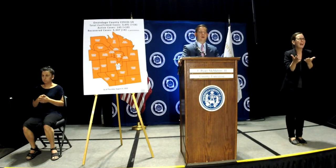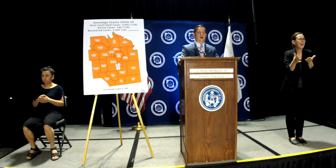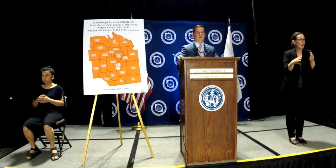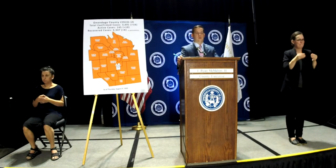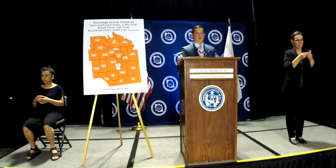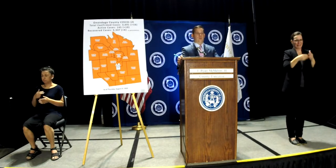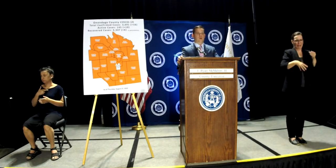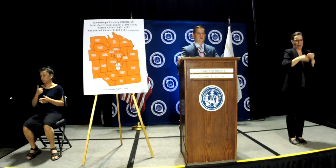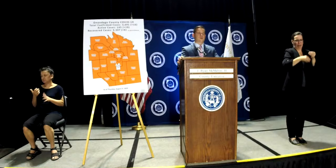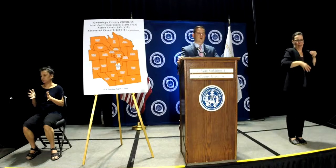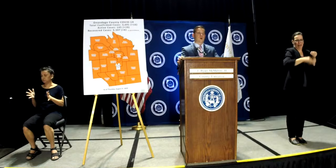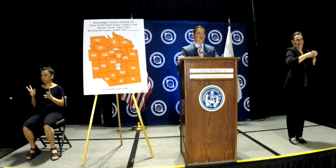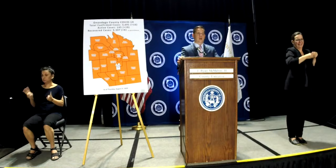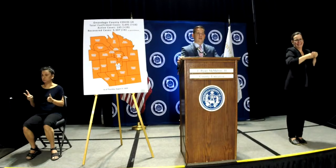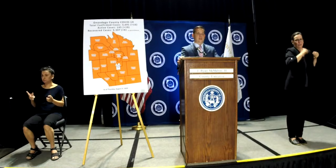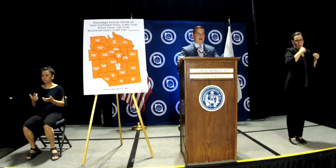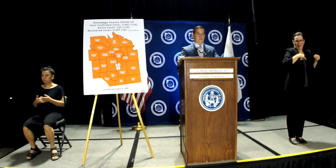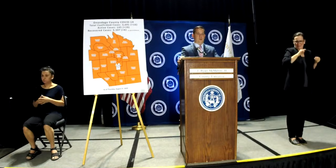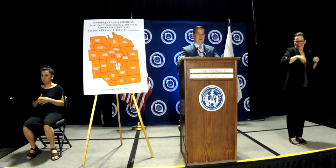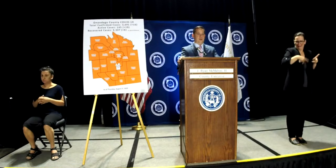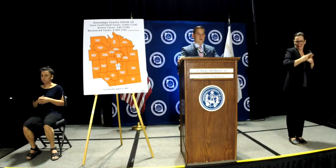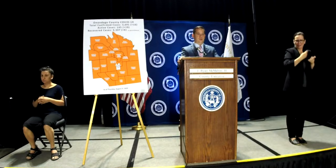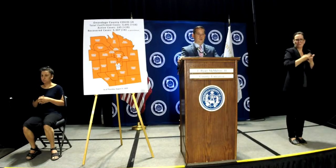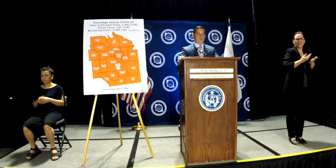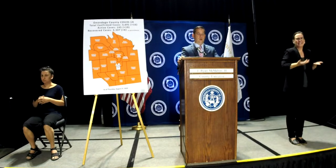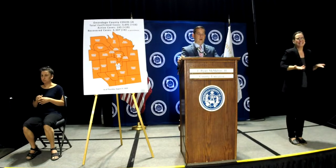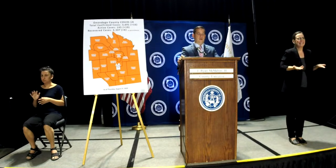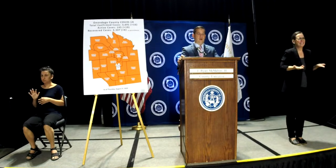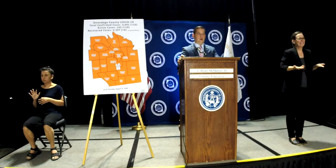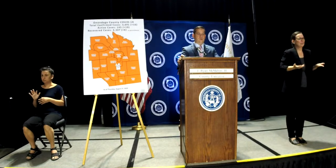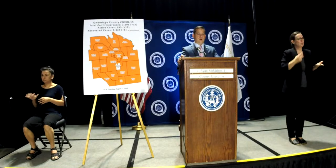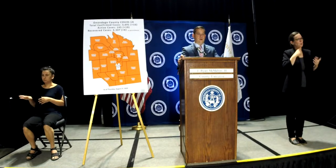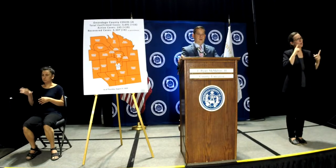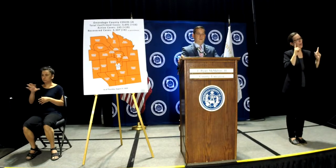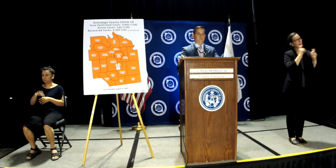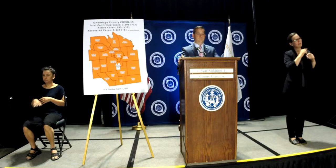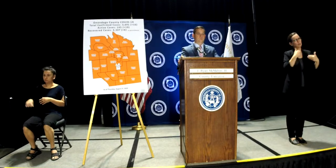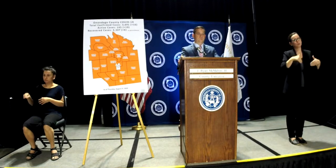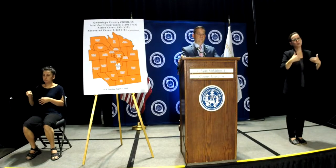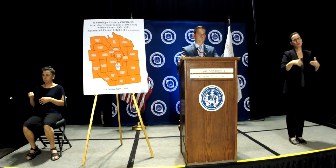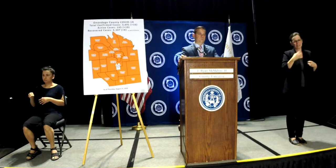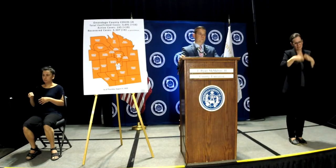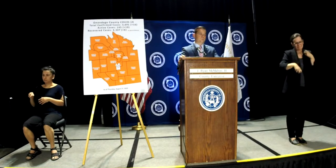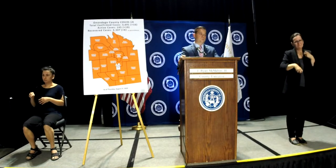happen for their own budgets? So it's a complicated issue, and we don't have our arms around it yet.